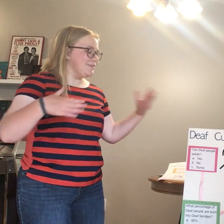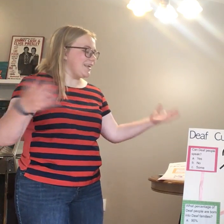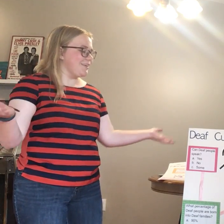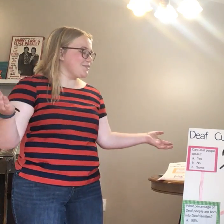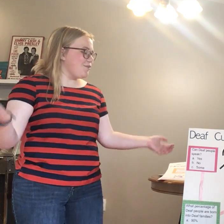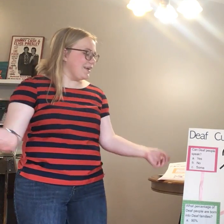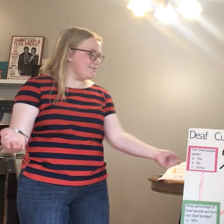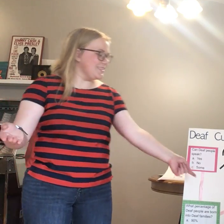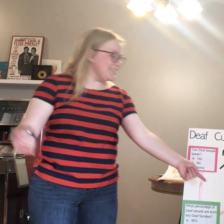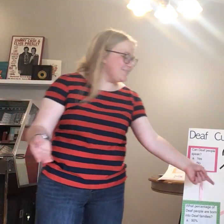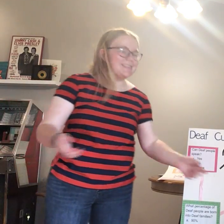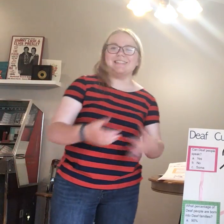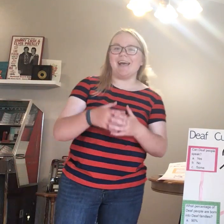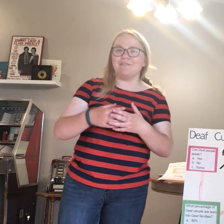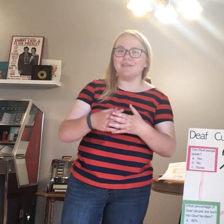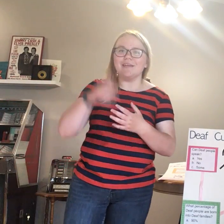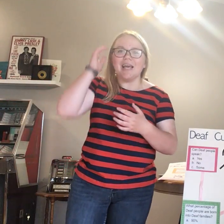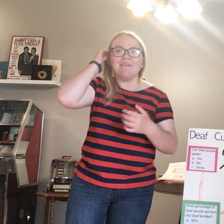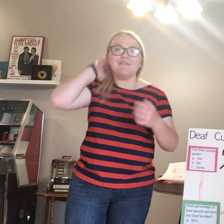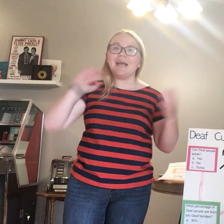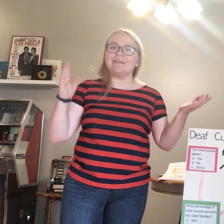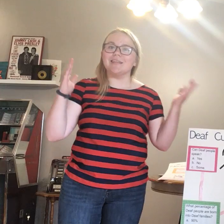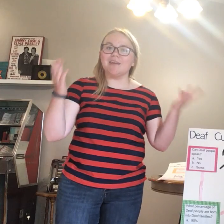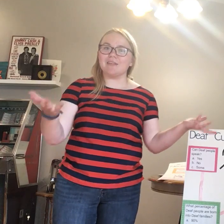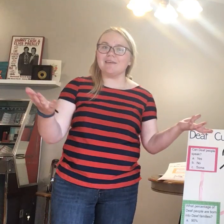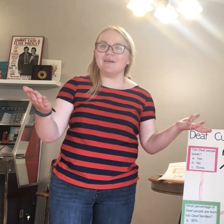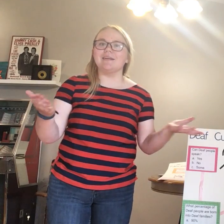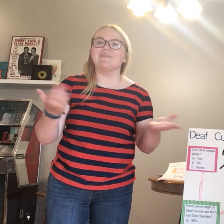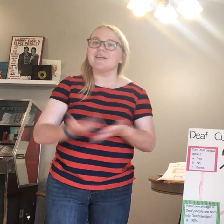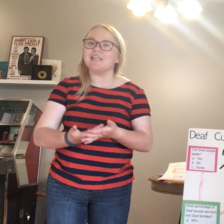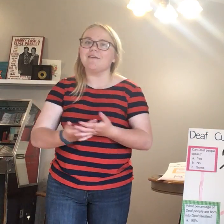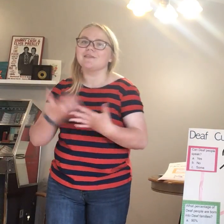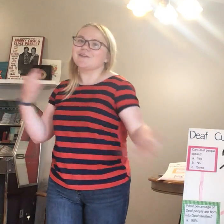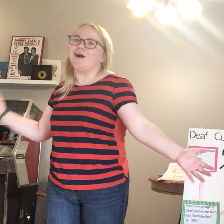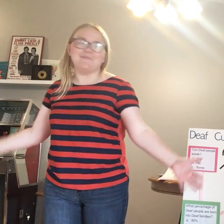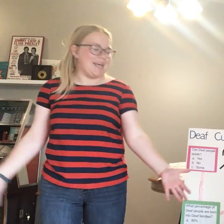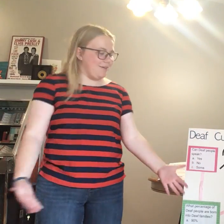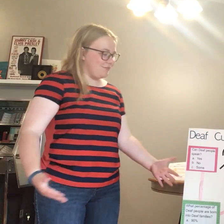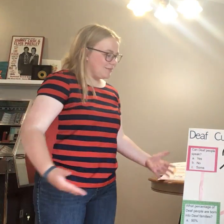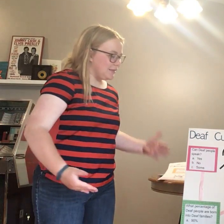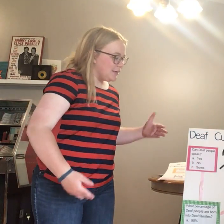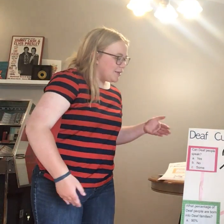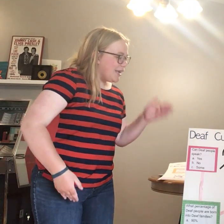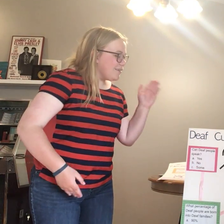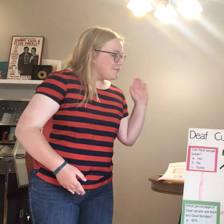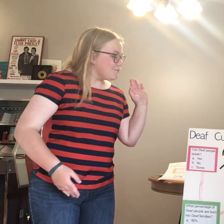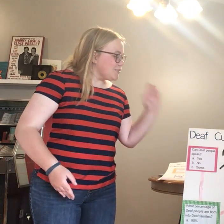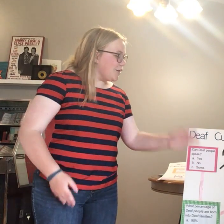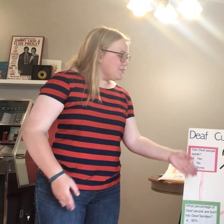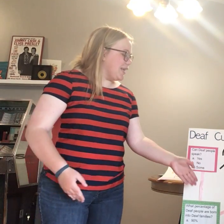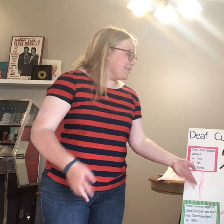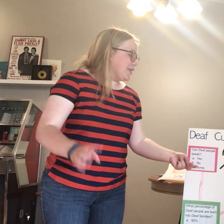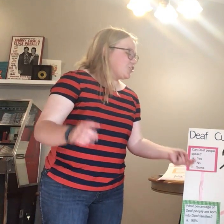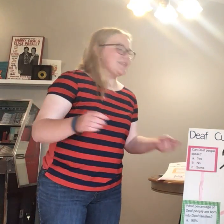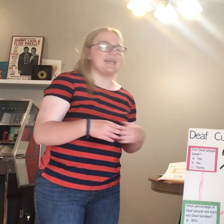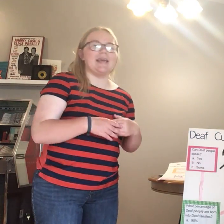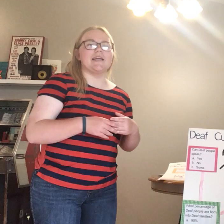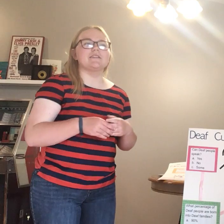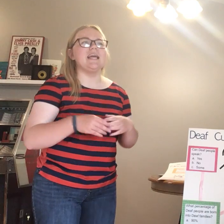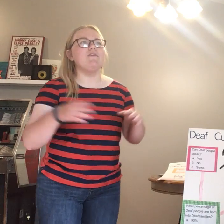That gives it away. See, deaf. If they're deaf, call them deaf. And don't say they just can't hear. They have a